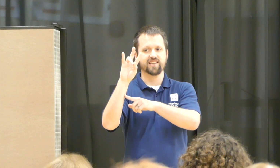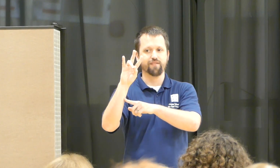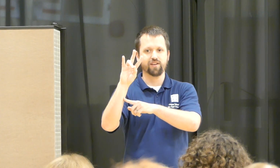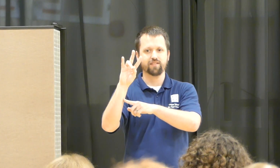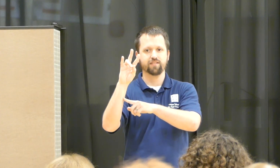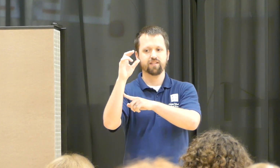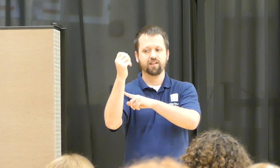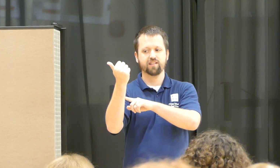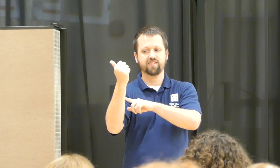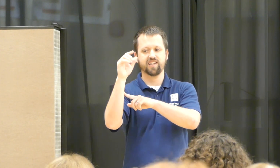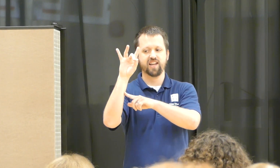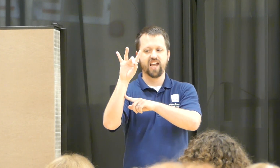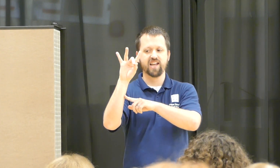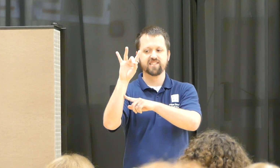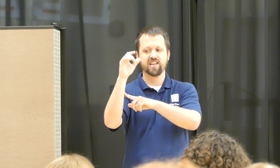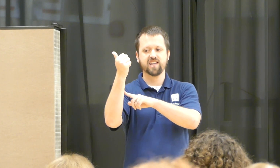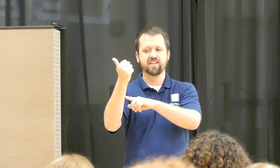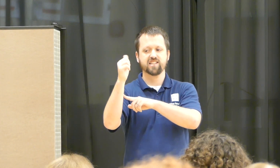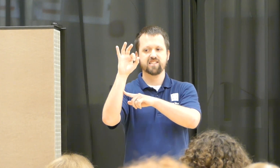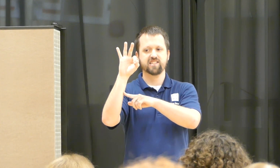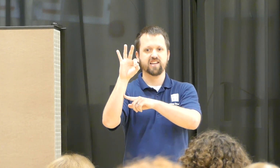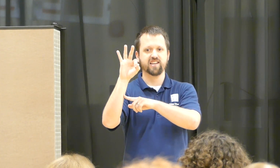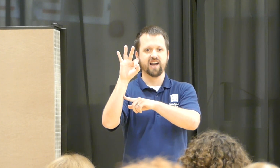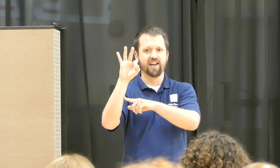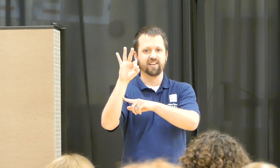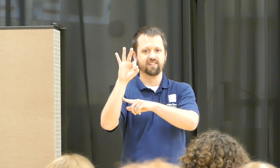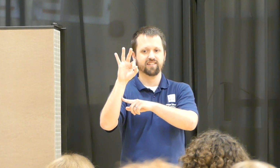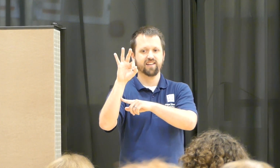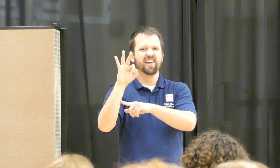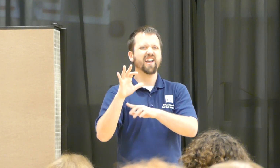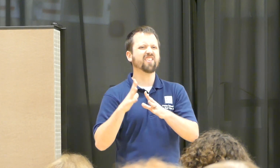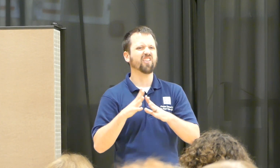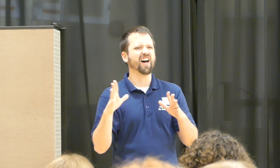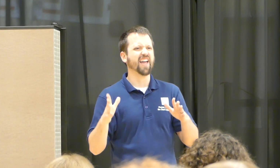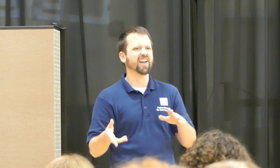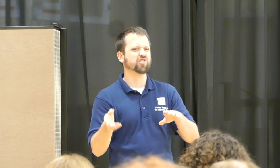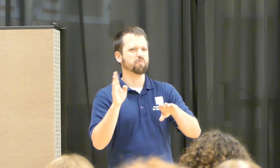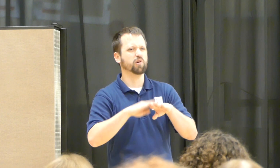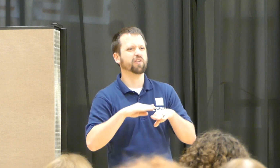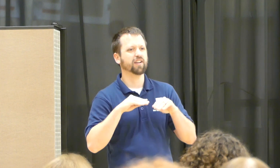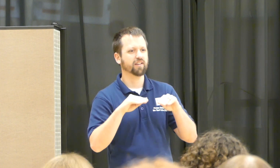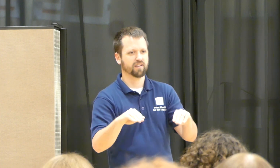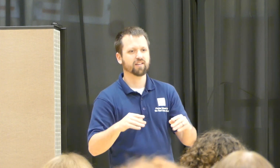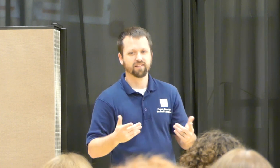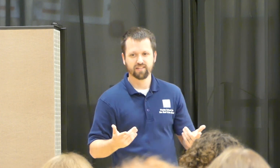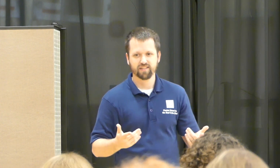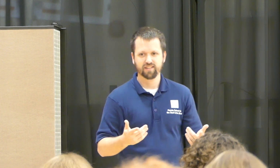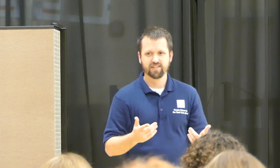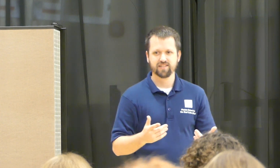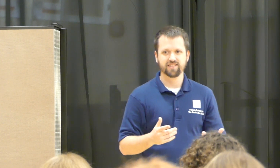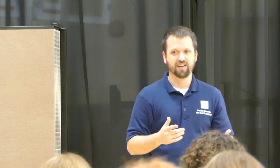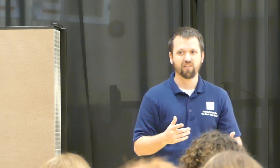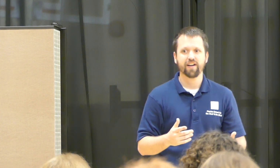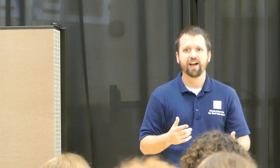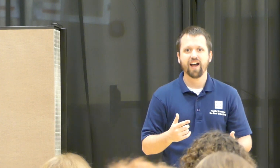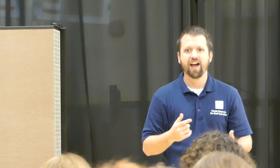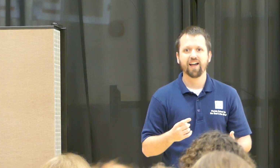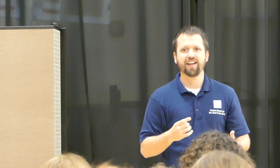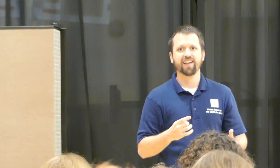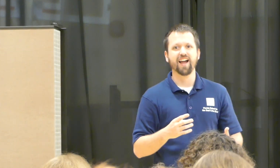7, 10, 8, 10, 9. It's a lot of extra moving. So